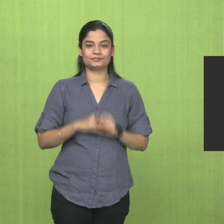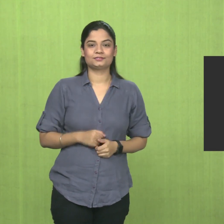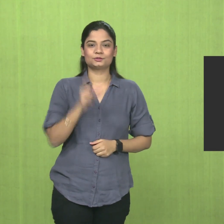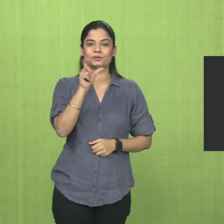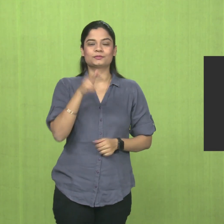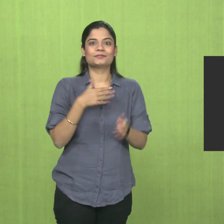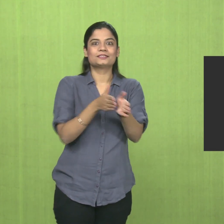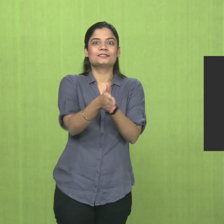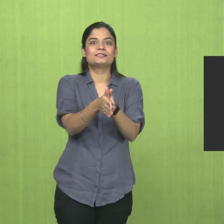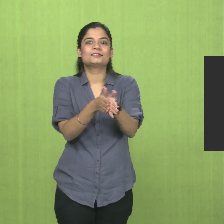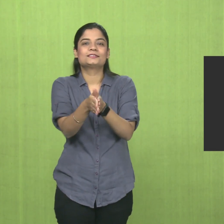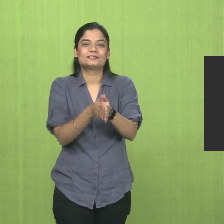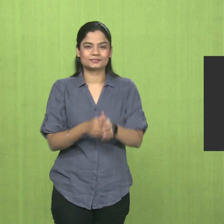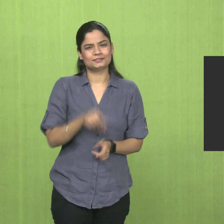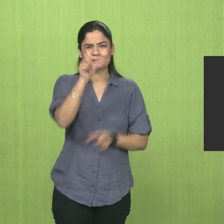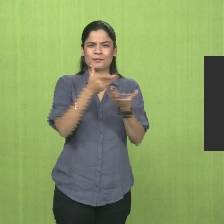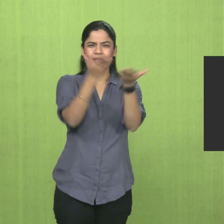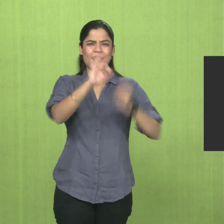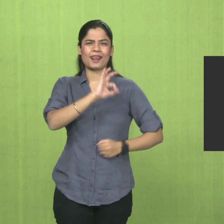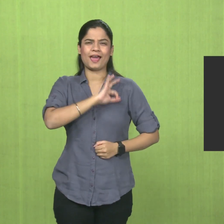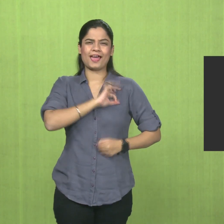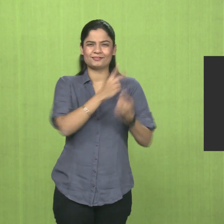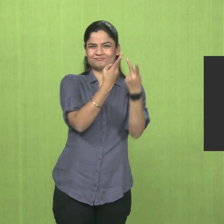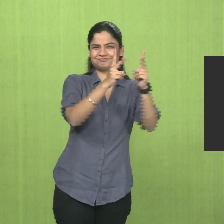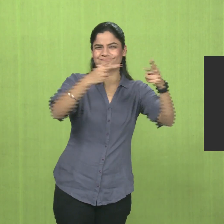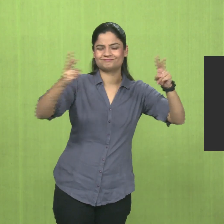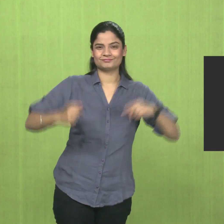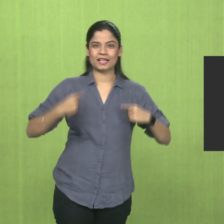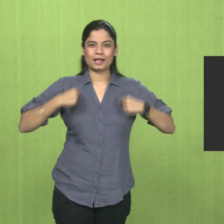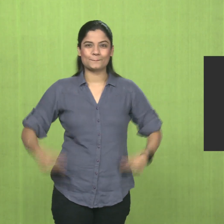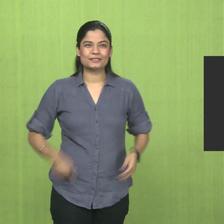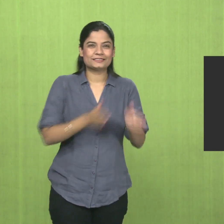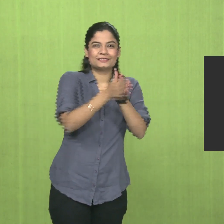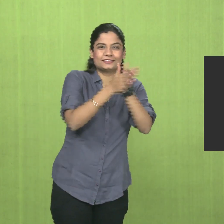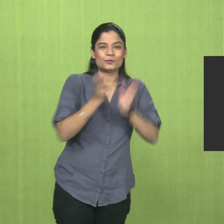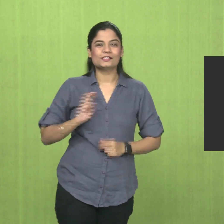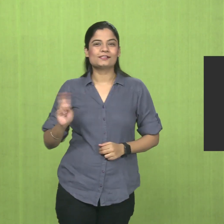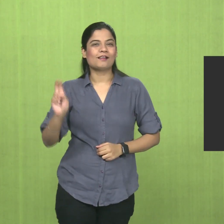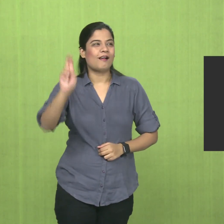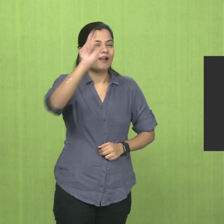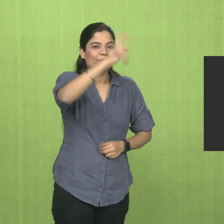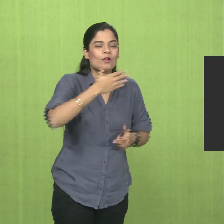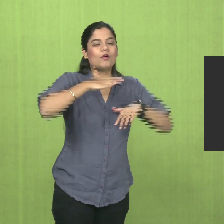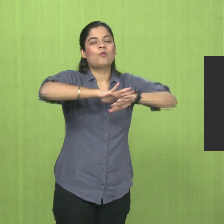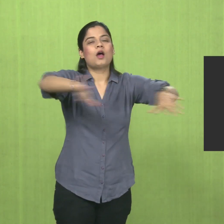Interests, the feeling of wanting to learn or know new things. For example,